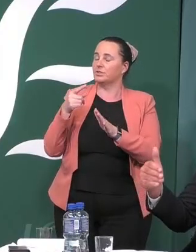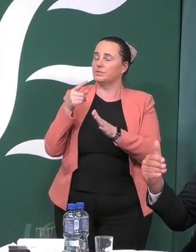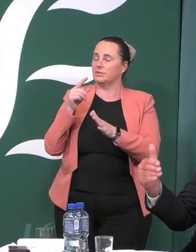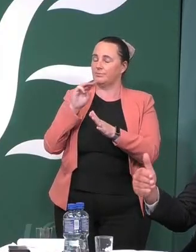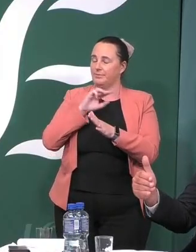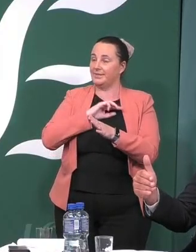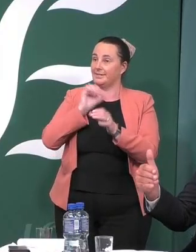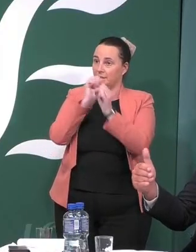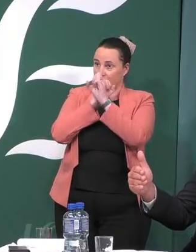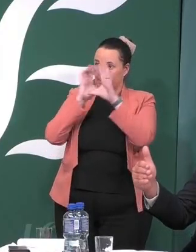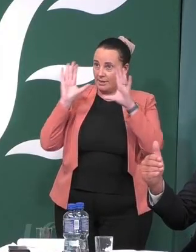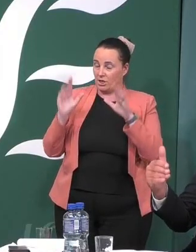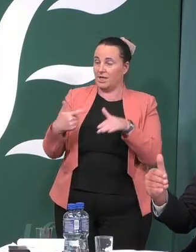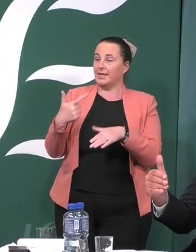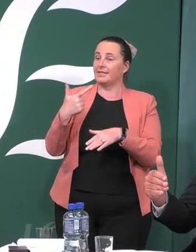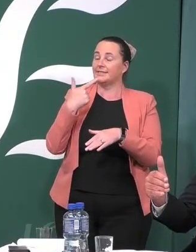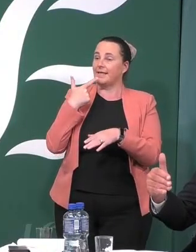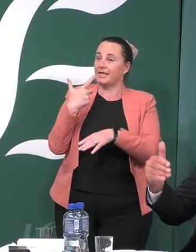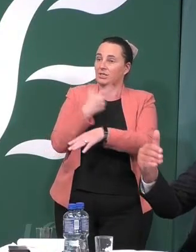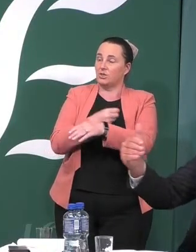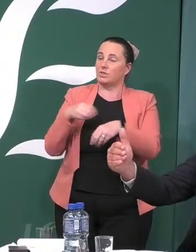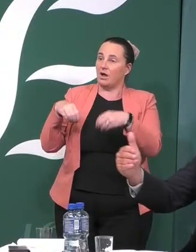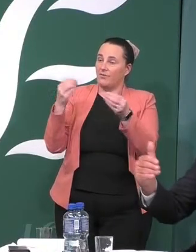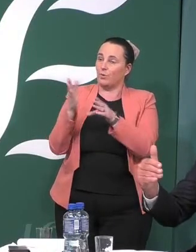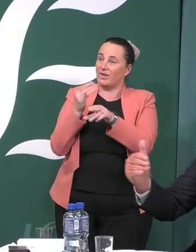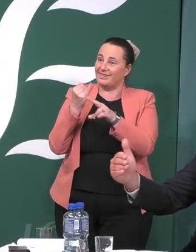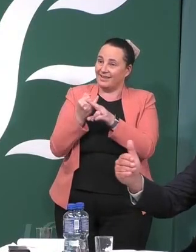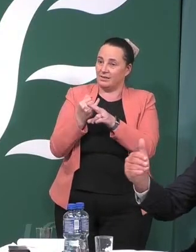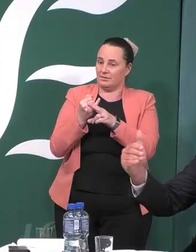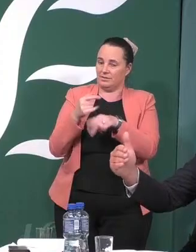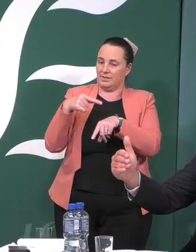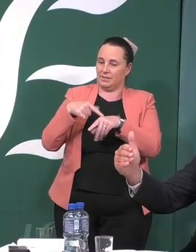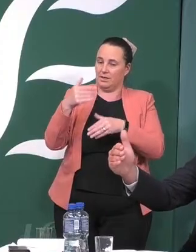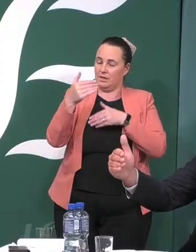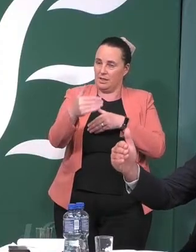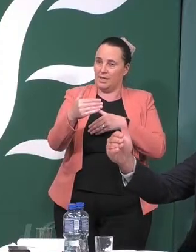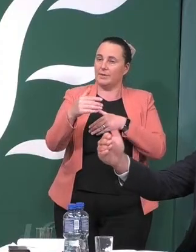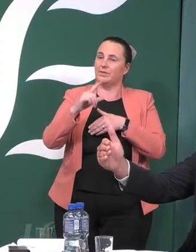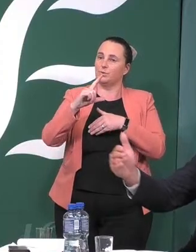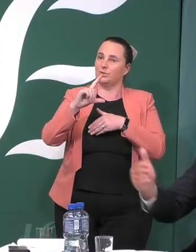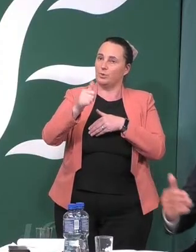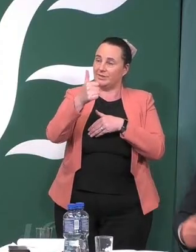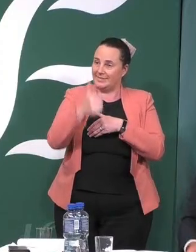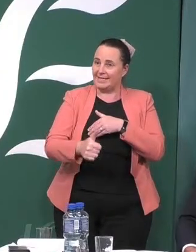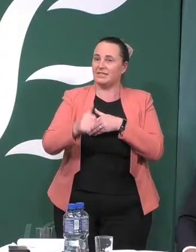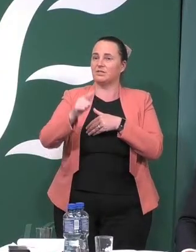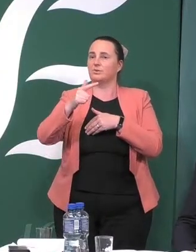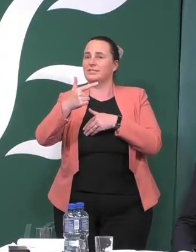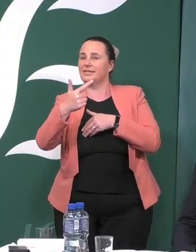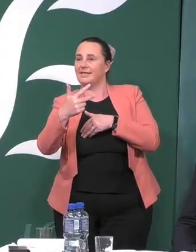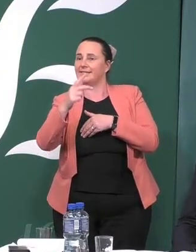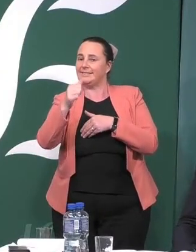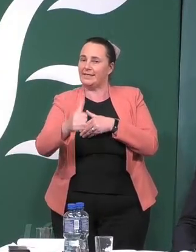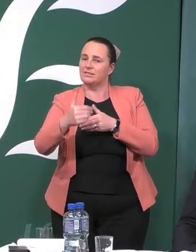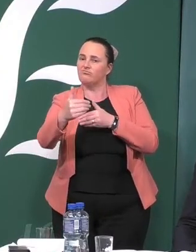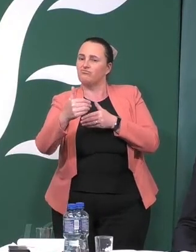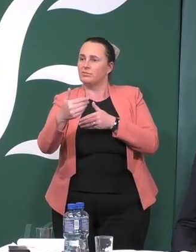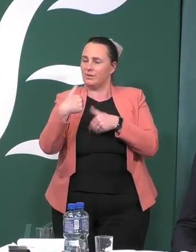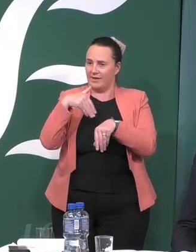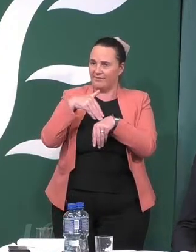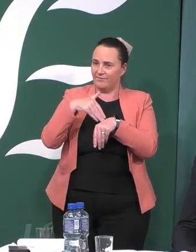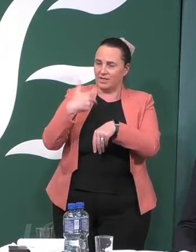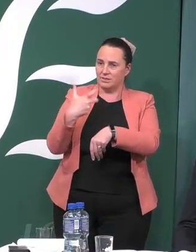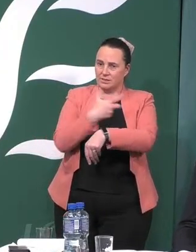we're saying is that your second dose is offered within that window. It can be at any point 21 days out, 28 days, and even beyond that, and that doesn't change or impact